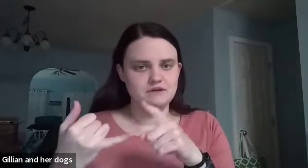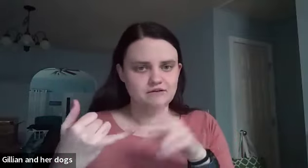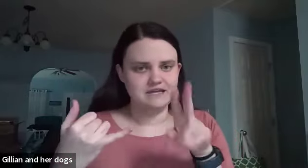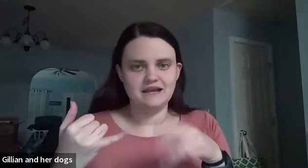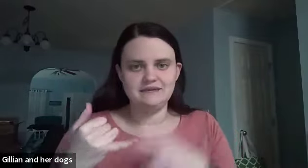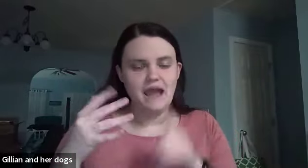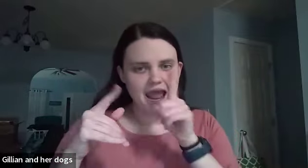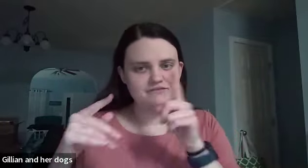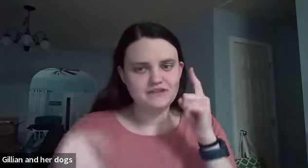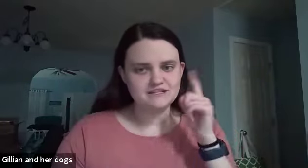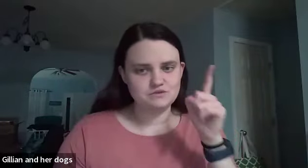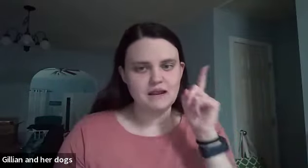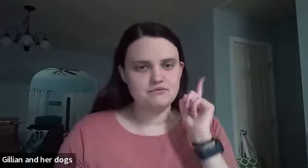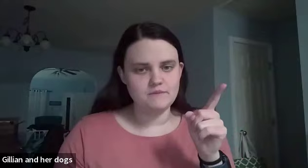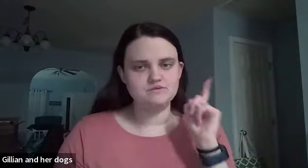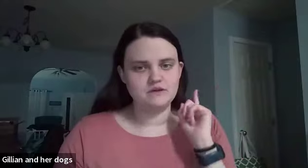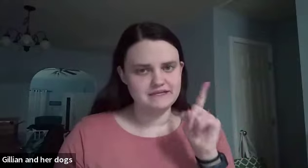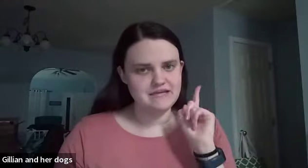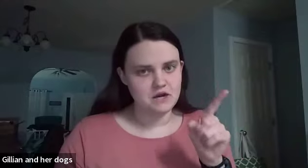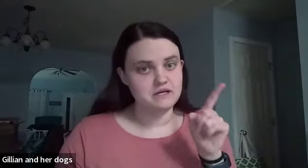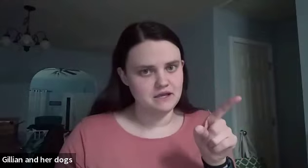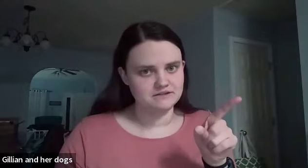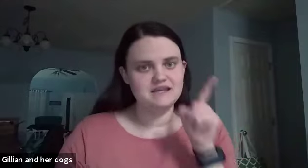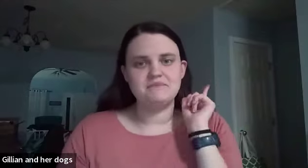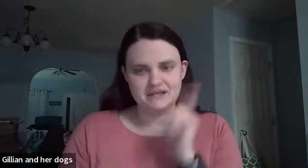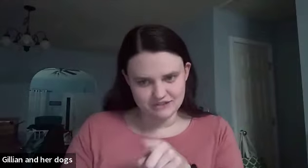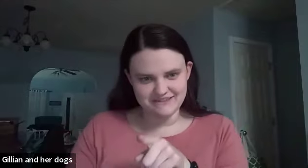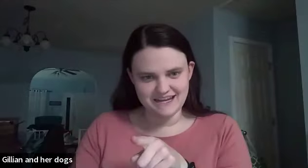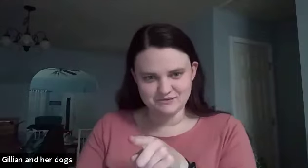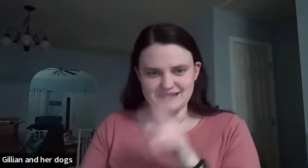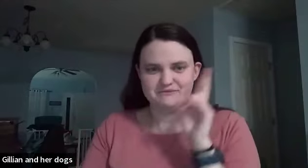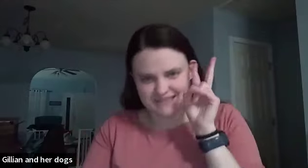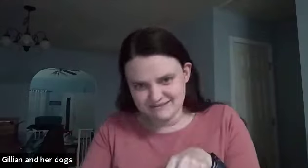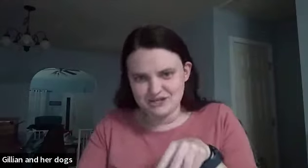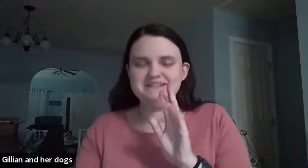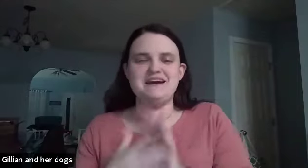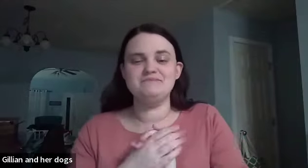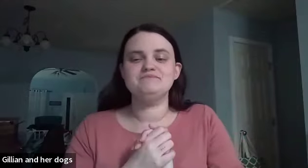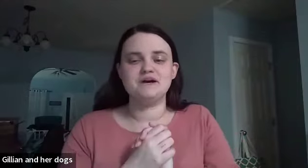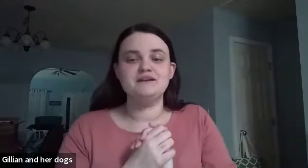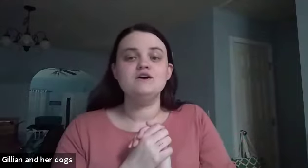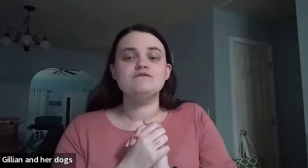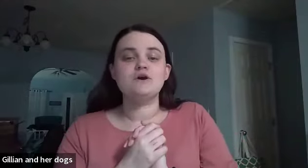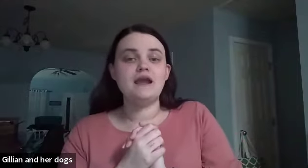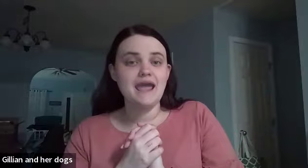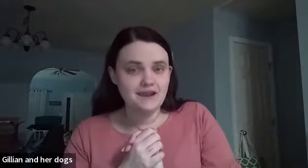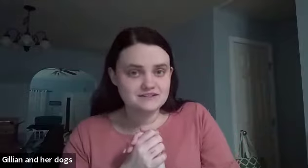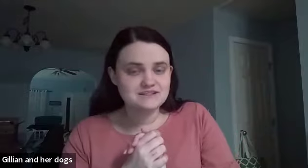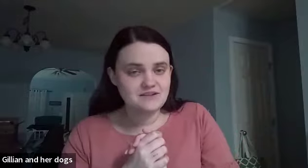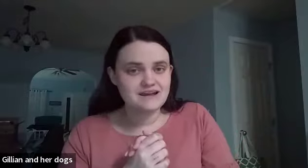I looked at. I had the next one. I promise we were getting to hair and nails, but I looked at the next one because I was like jumping down. But for a hair salon